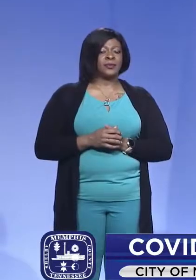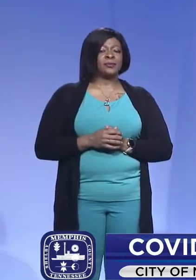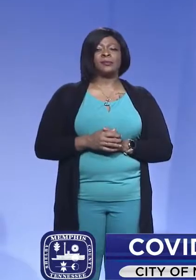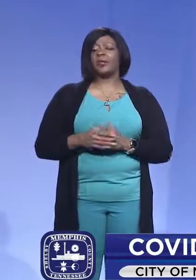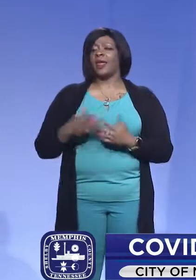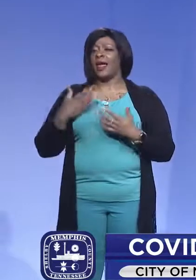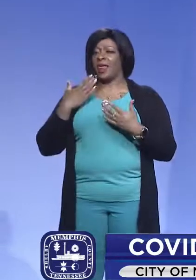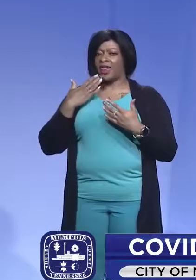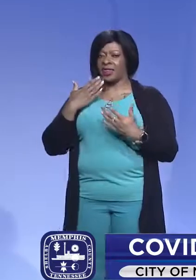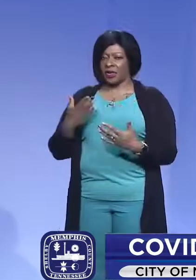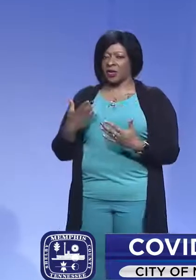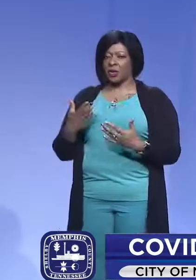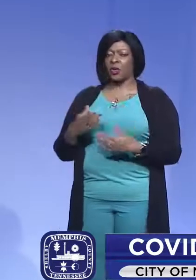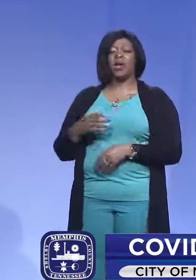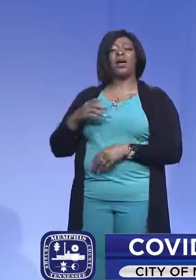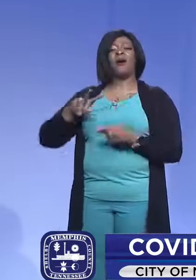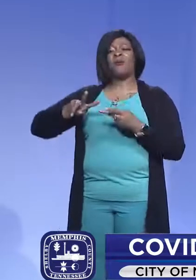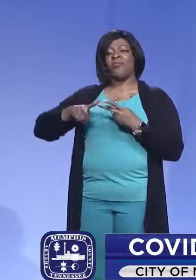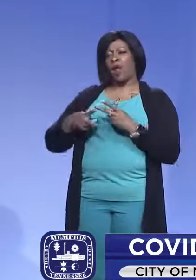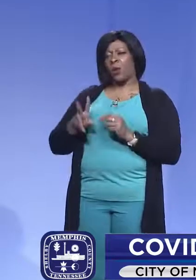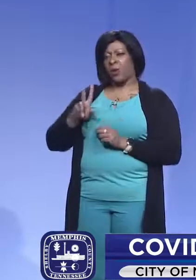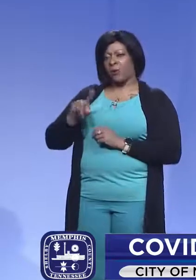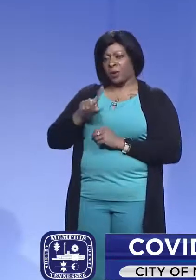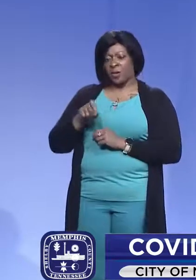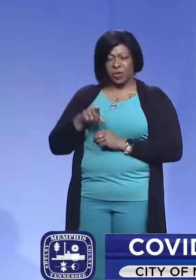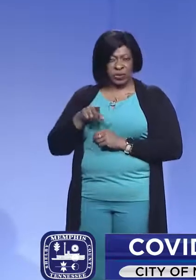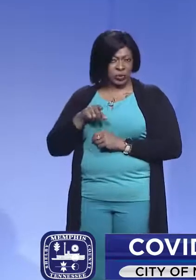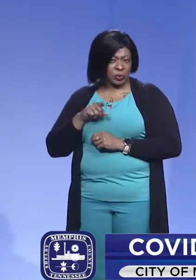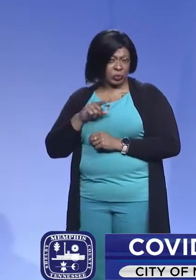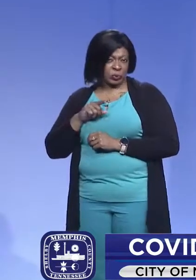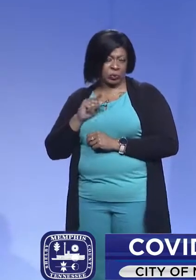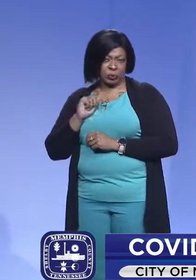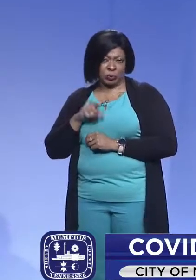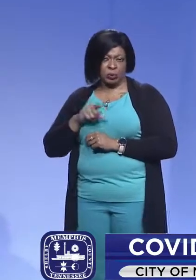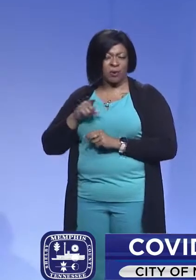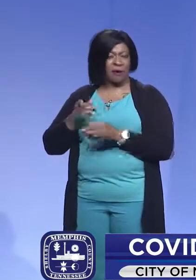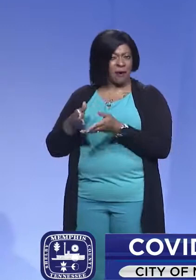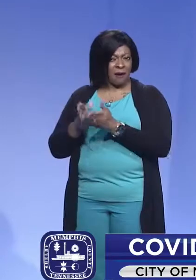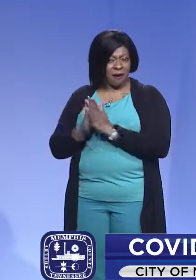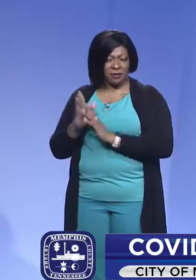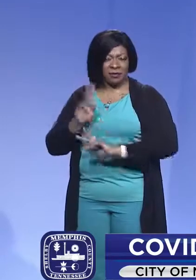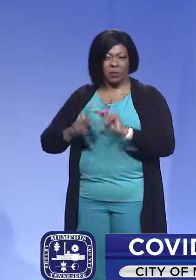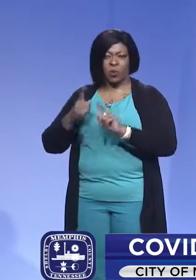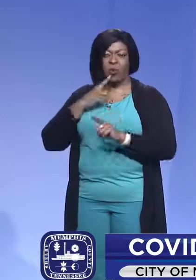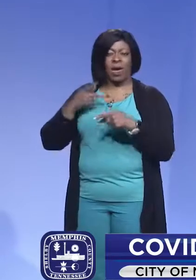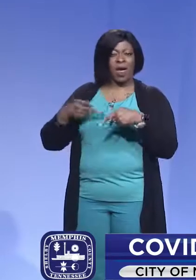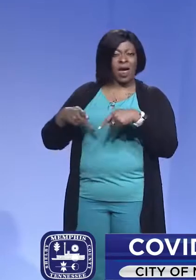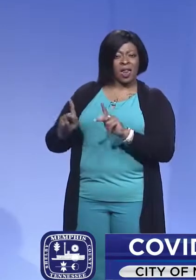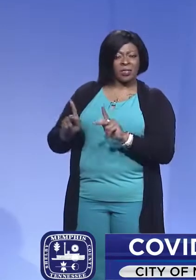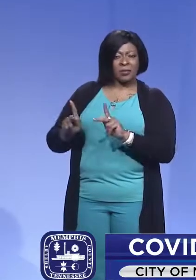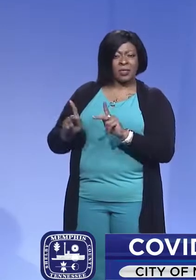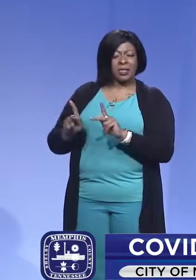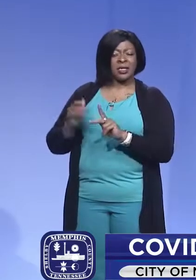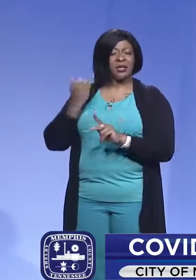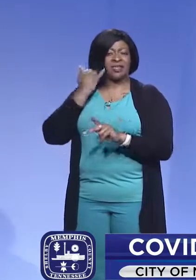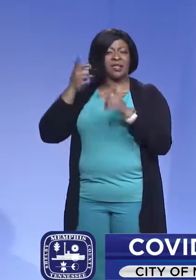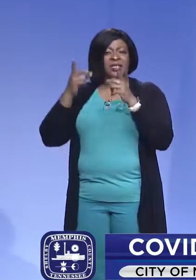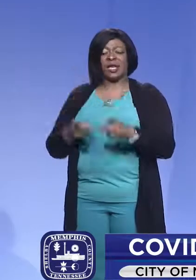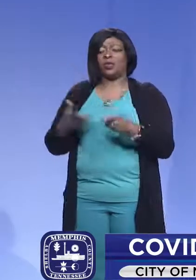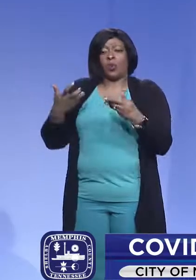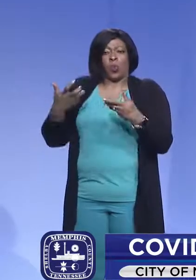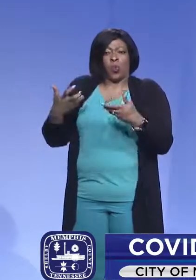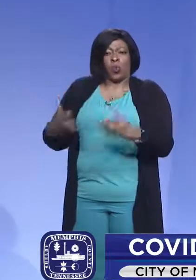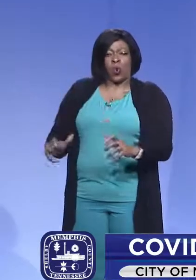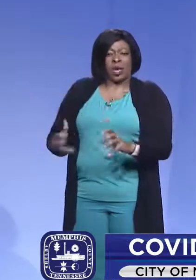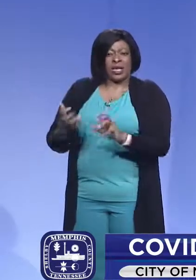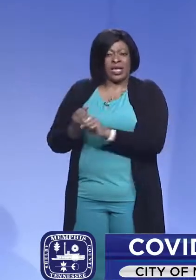Thank you. And one follow-up. Do you ask that people who are eligible but have decided that they don't want